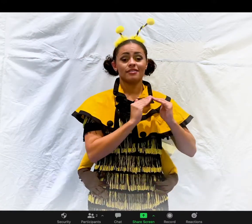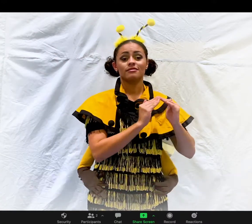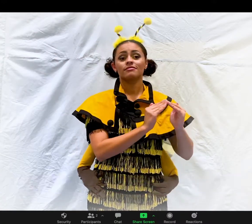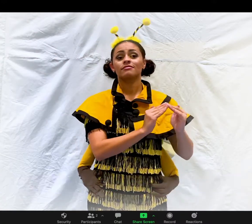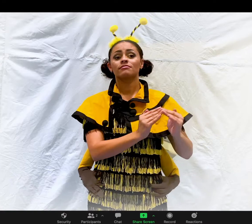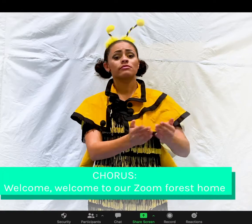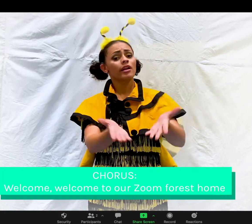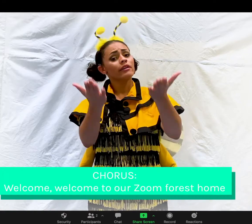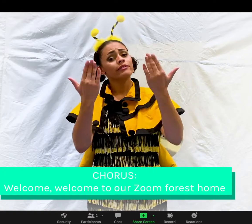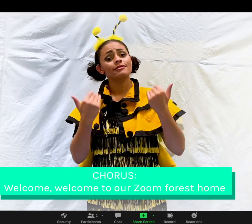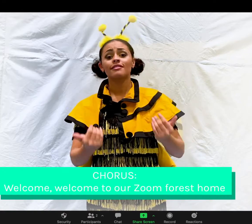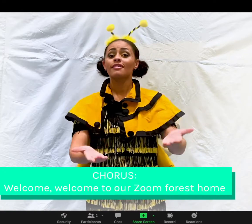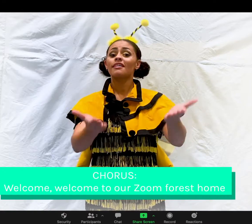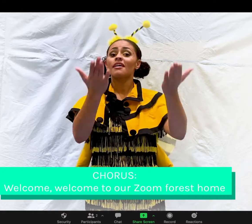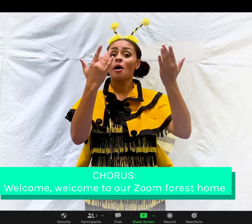And again.